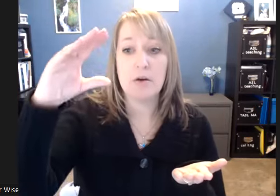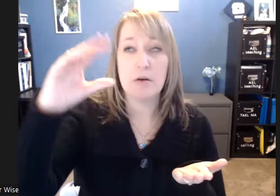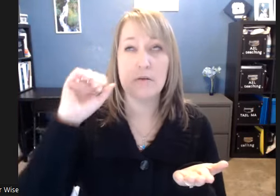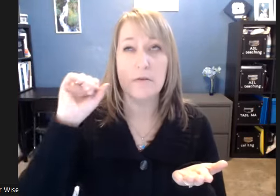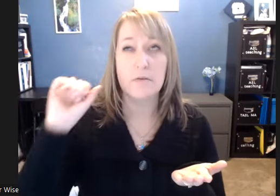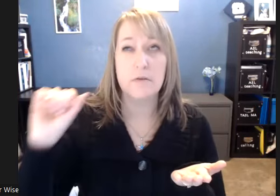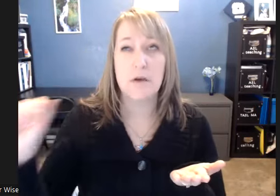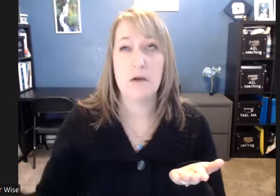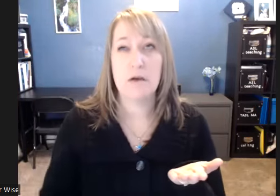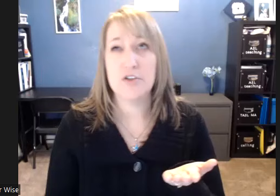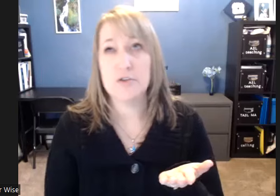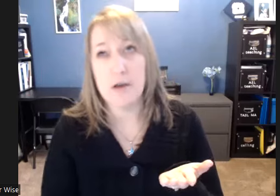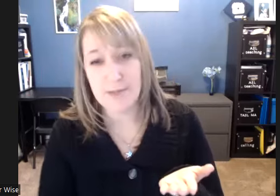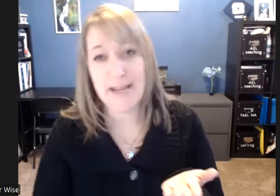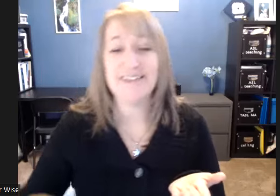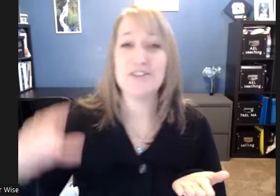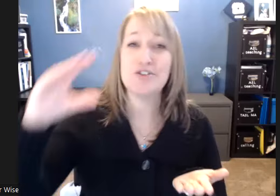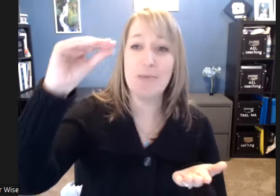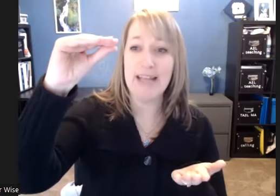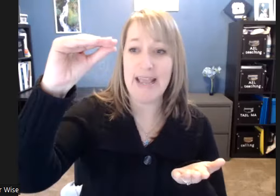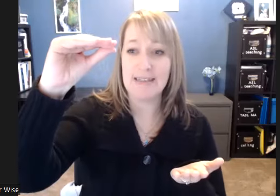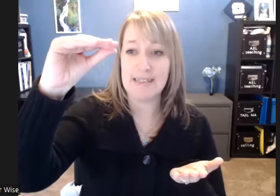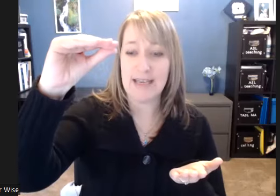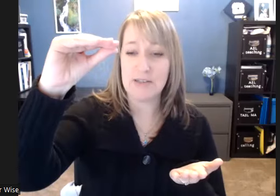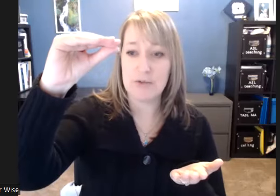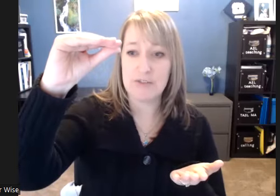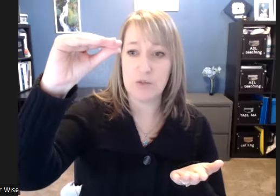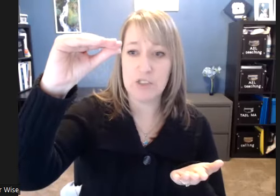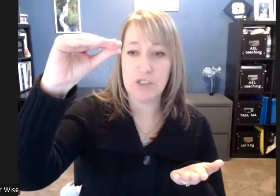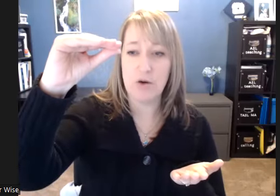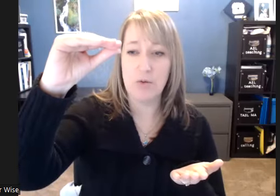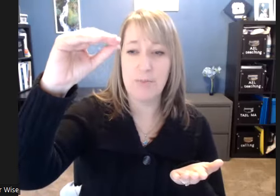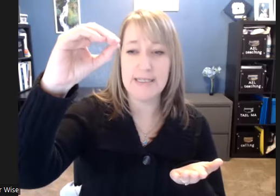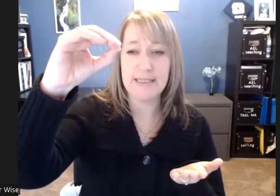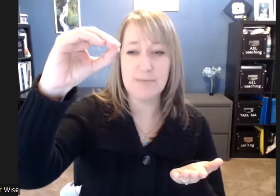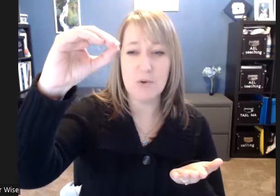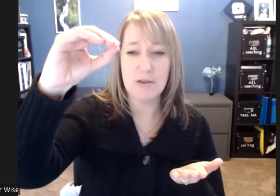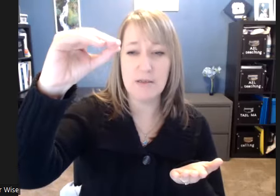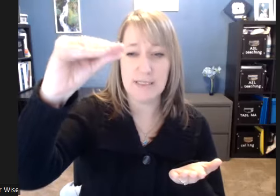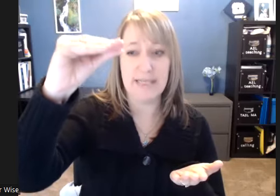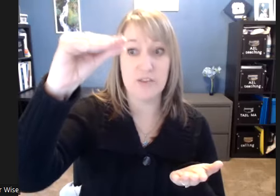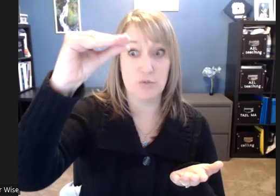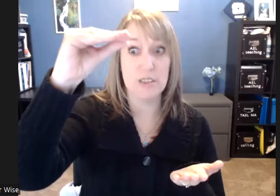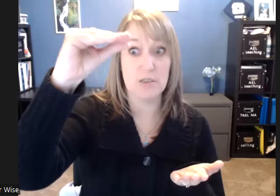Your non-dominant hand. Your dominant hand is that sort of squished O, but it's more than, it's like it's really